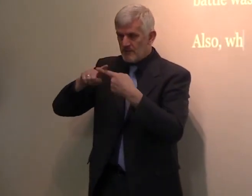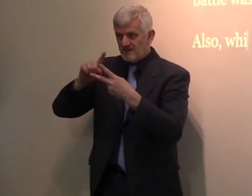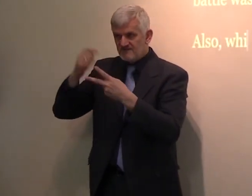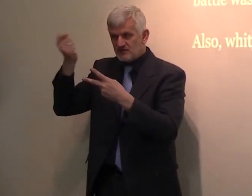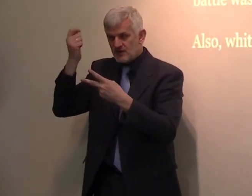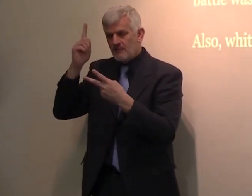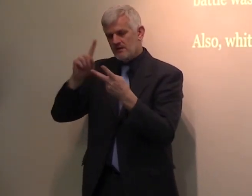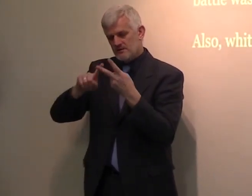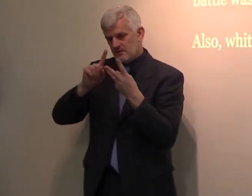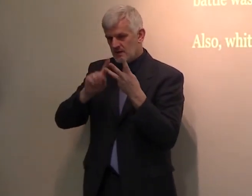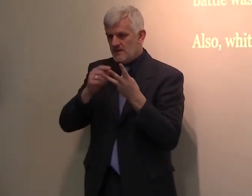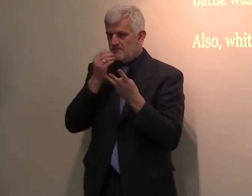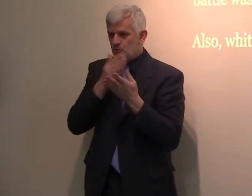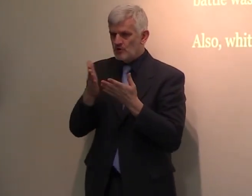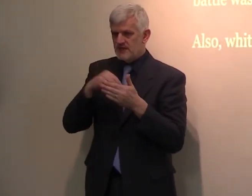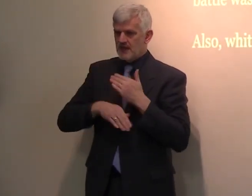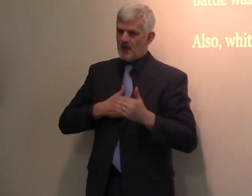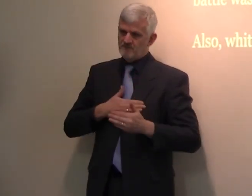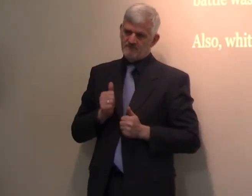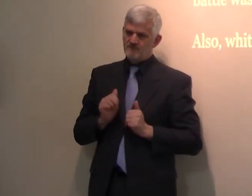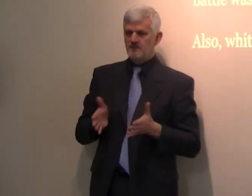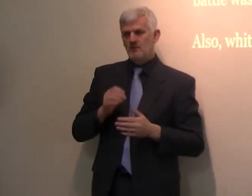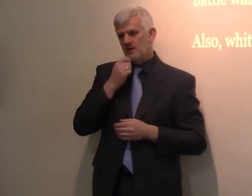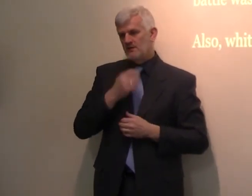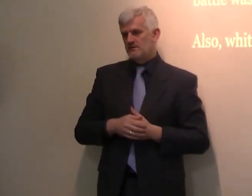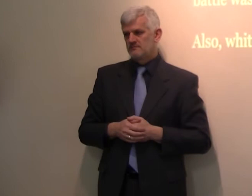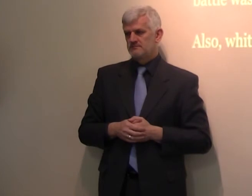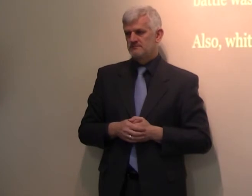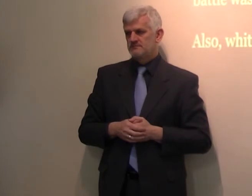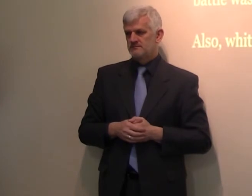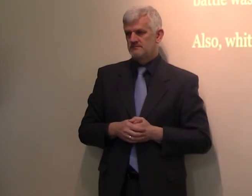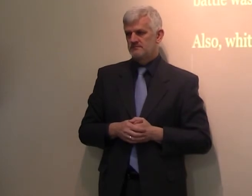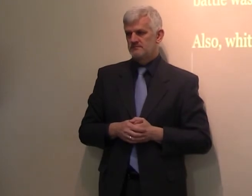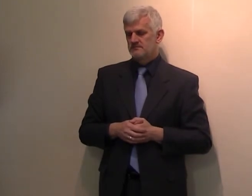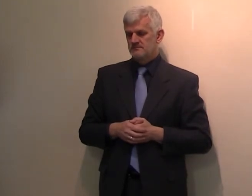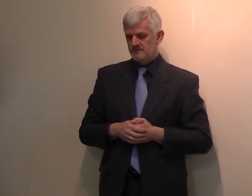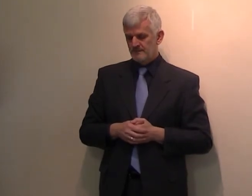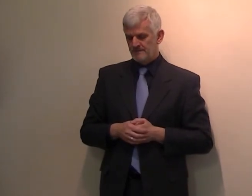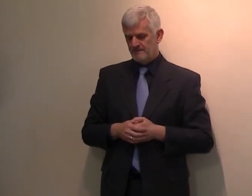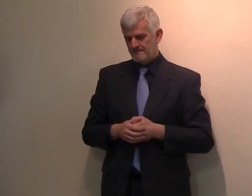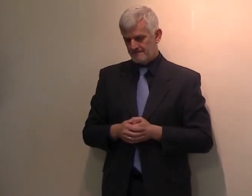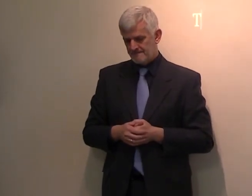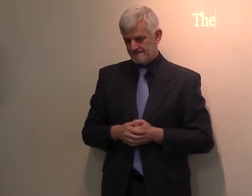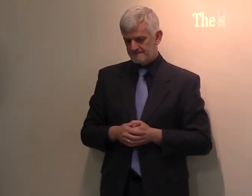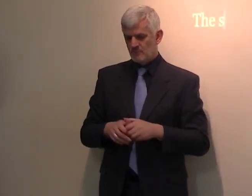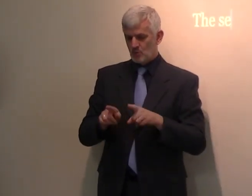purity also in the life of believers. The second promise the Lord makes is that he will not blot